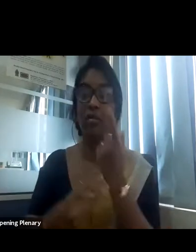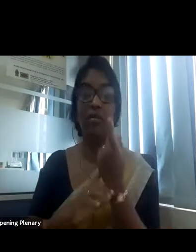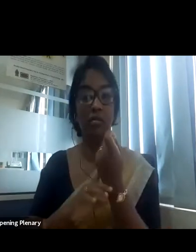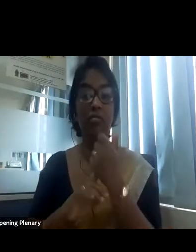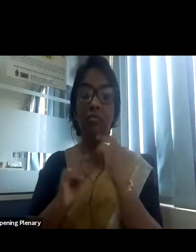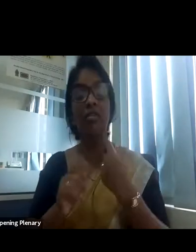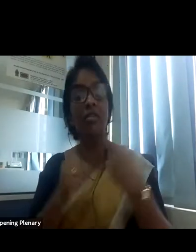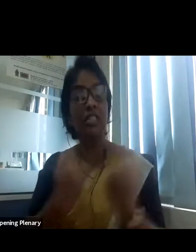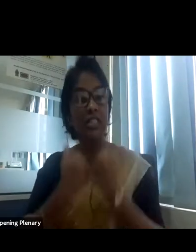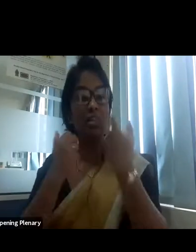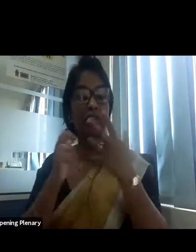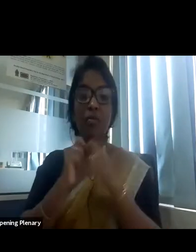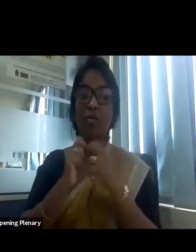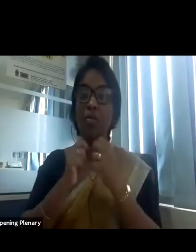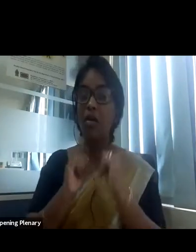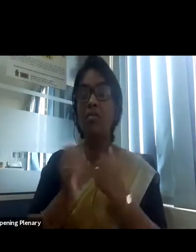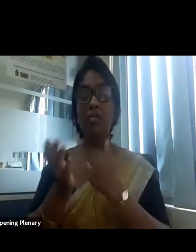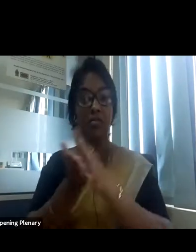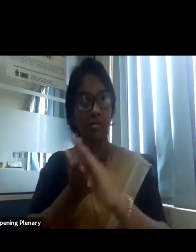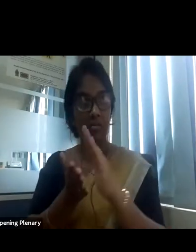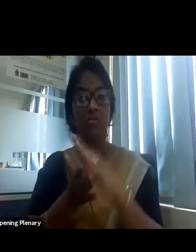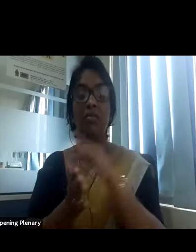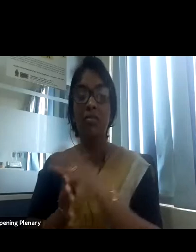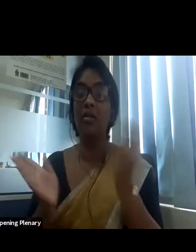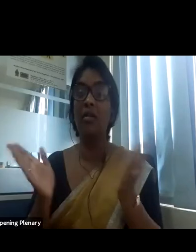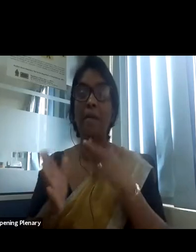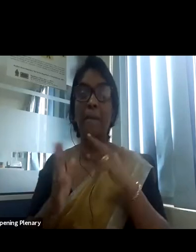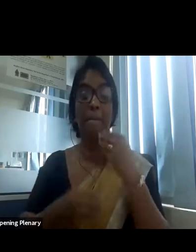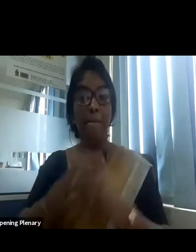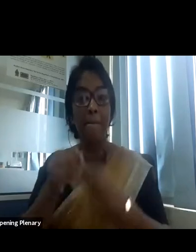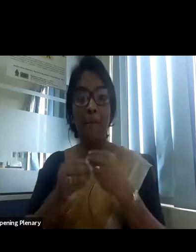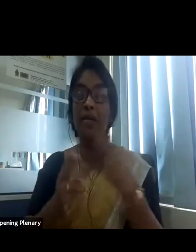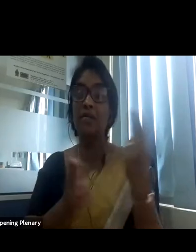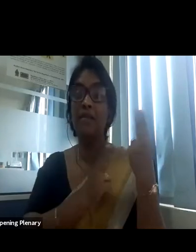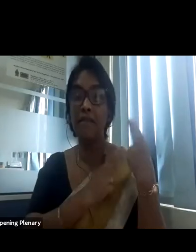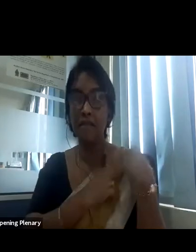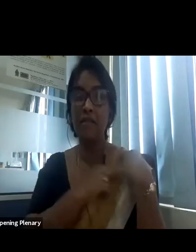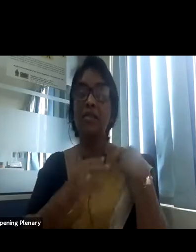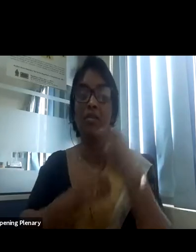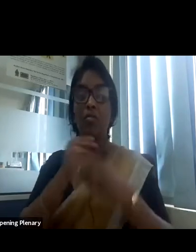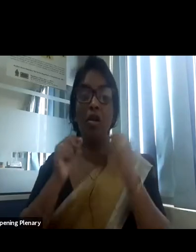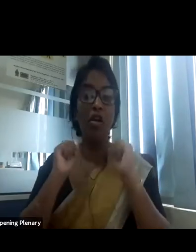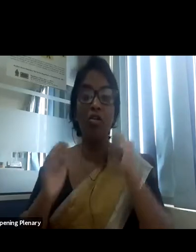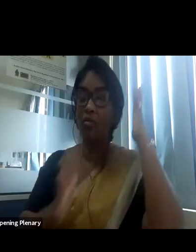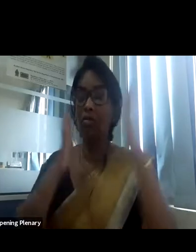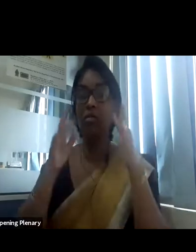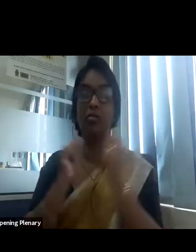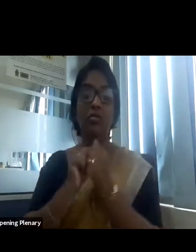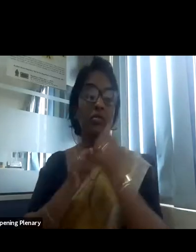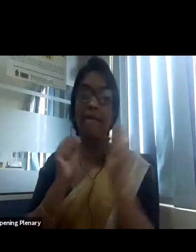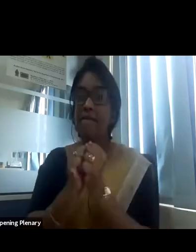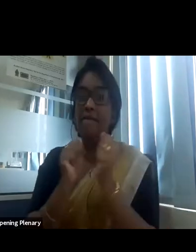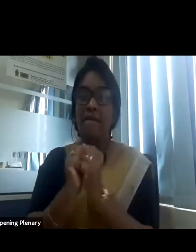responsible business, anchored in the 10 principles of UN Global Compact and the Sustainable Development Goals, can